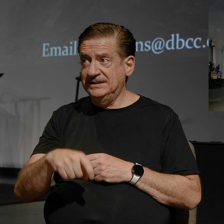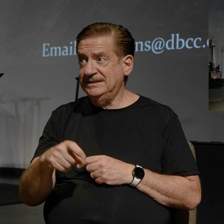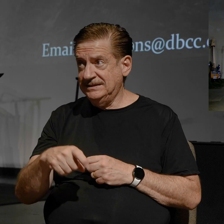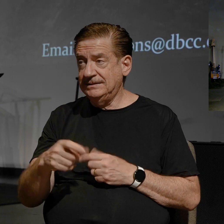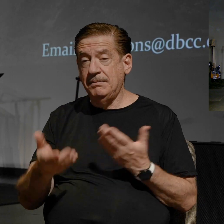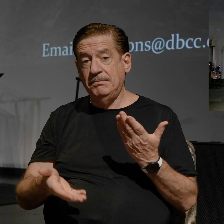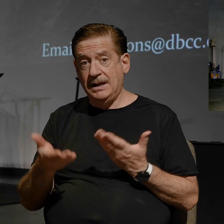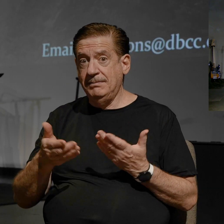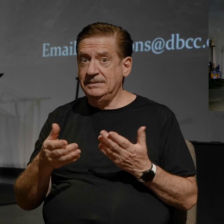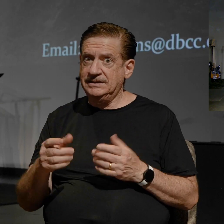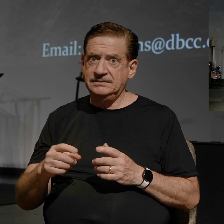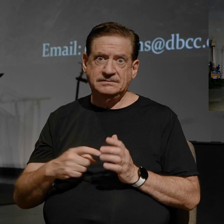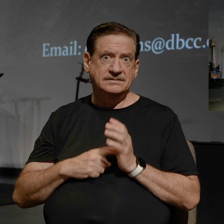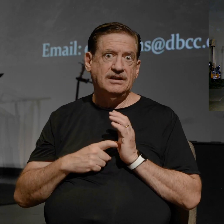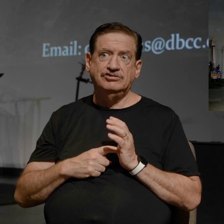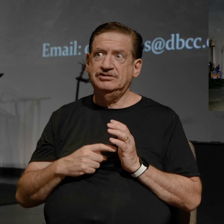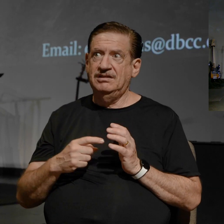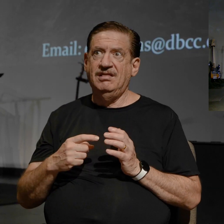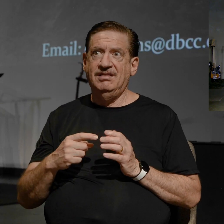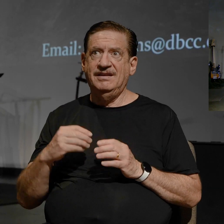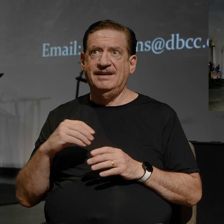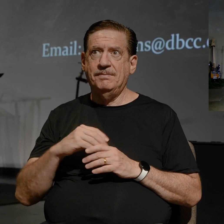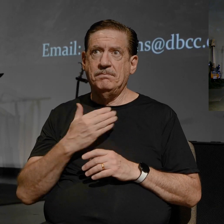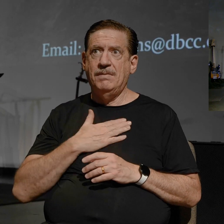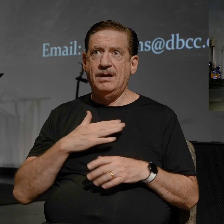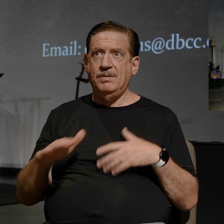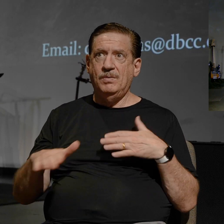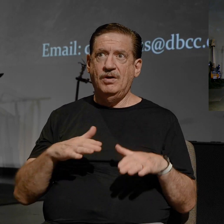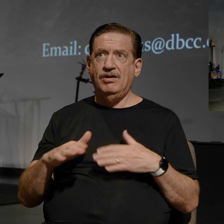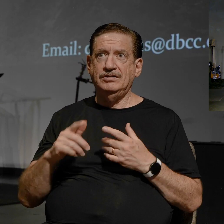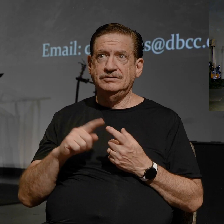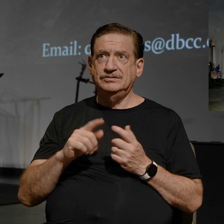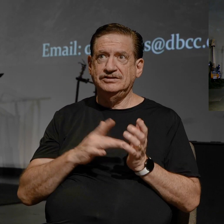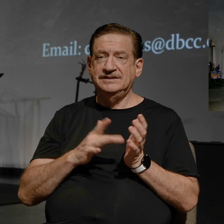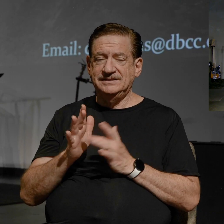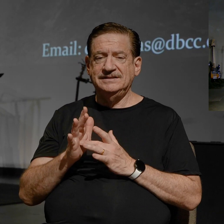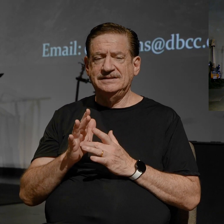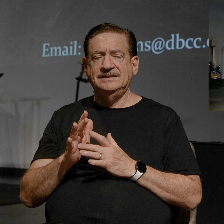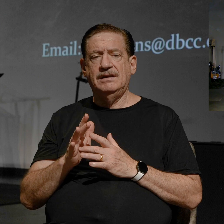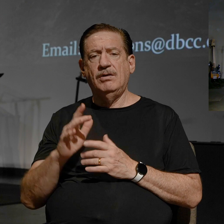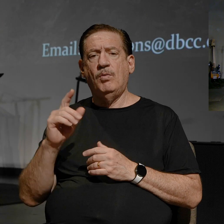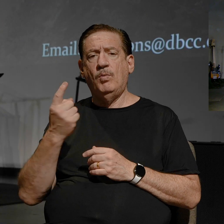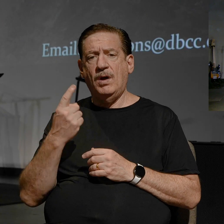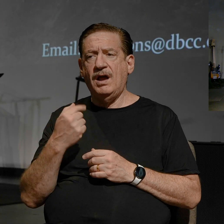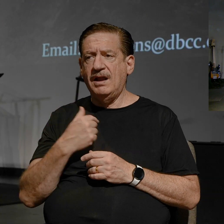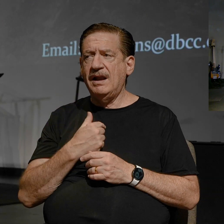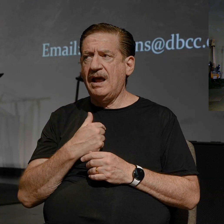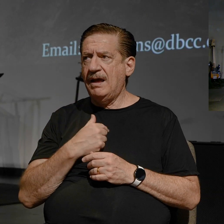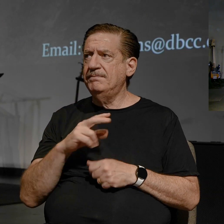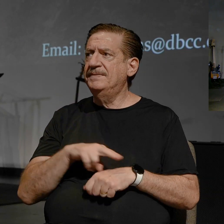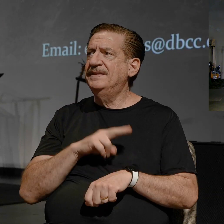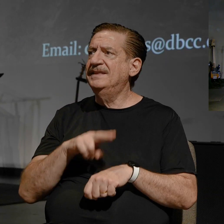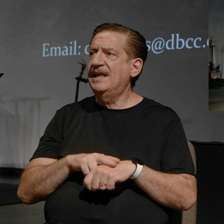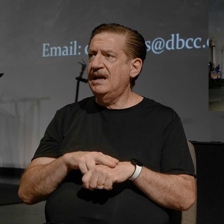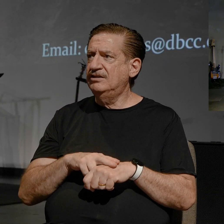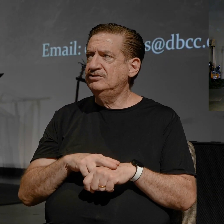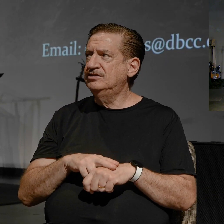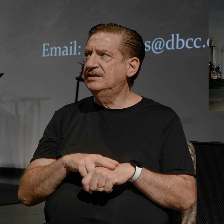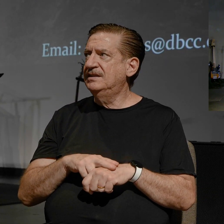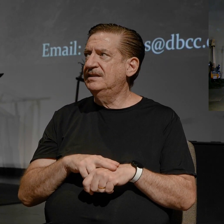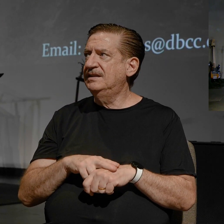an essential in my walk with Jesus. For me, I can think of two reasons. One is that I naturally